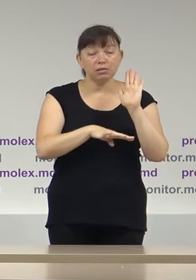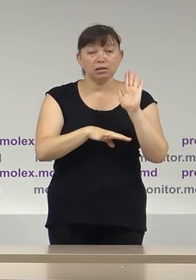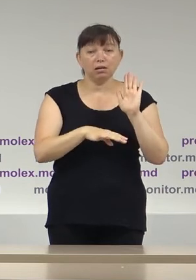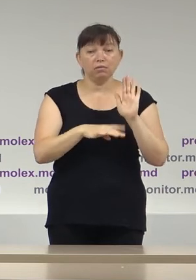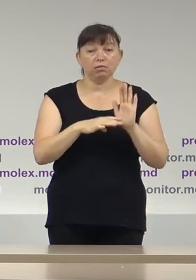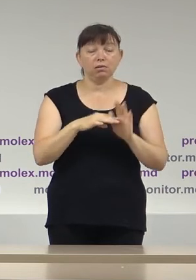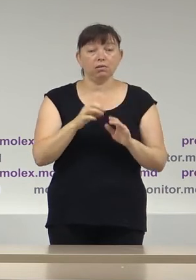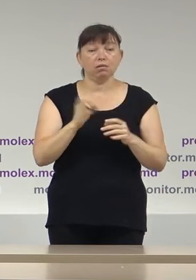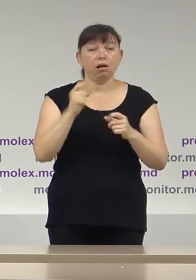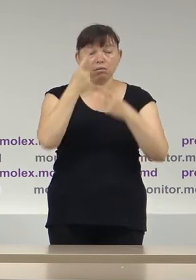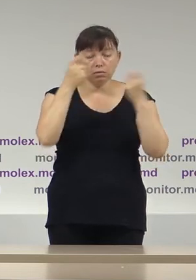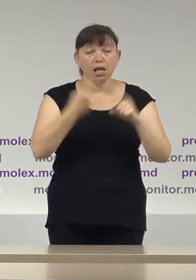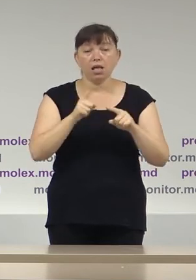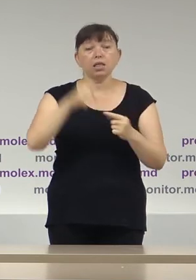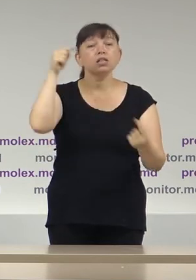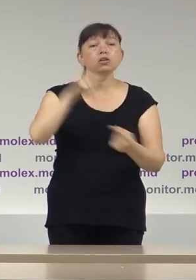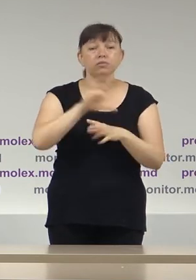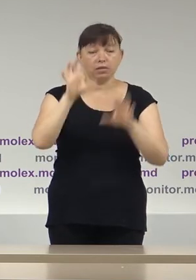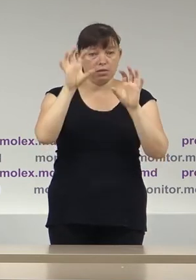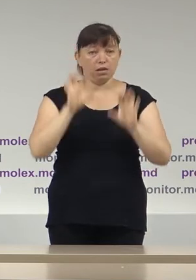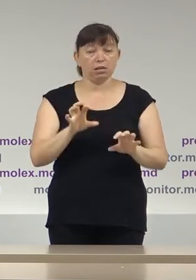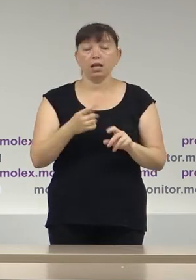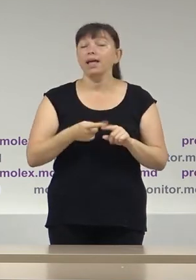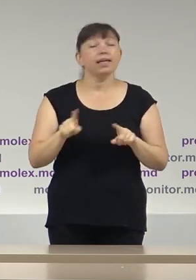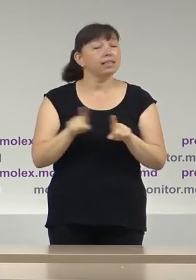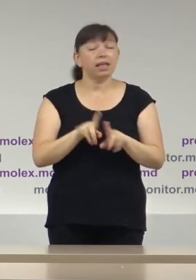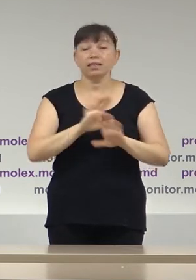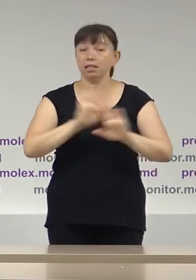lawful to publish the electoral rolls.